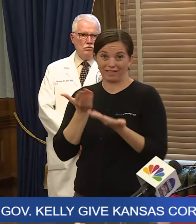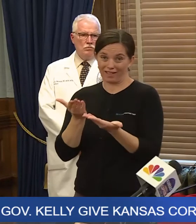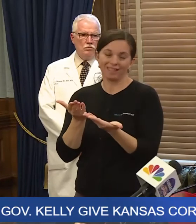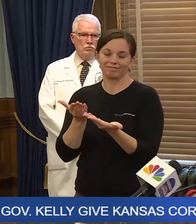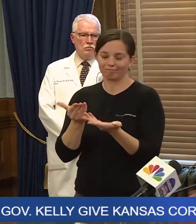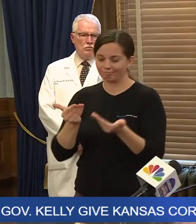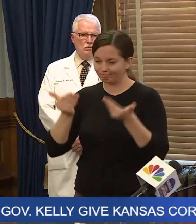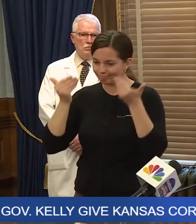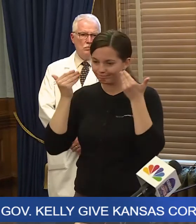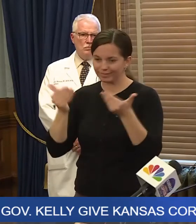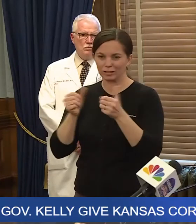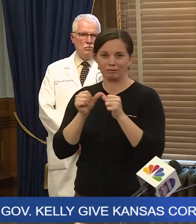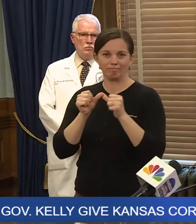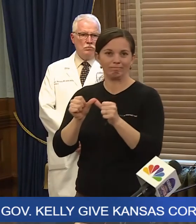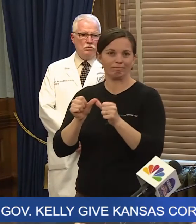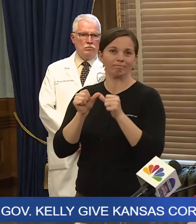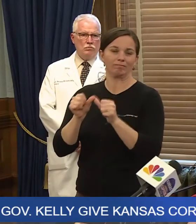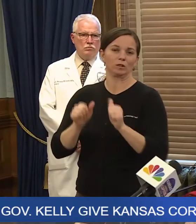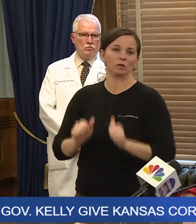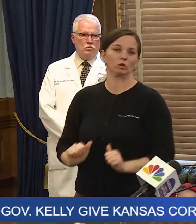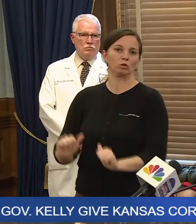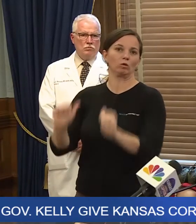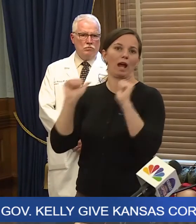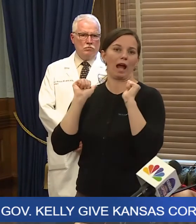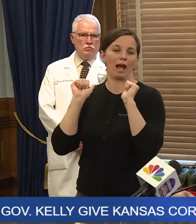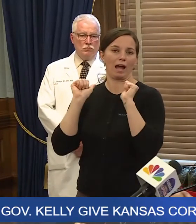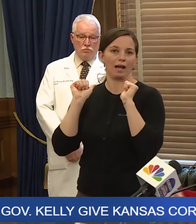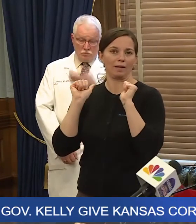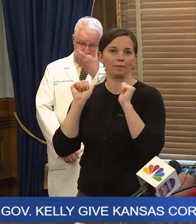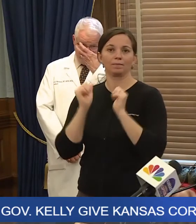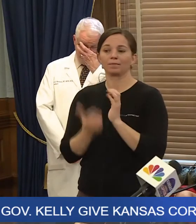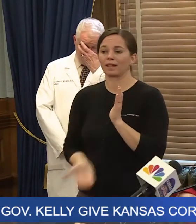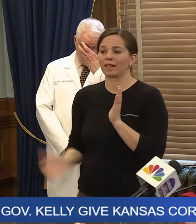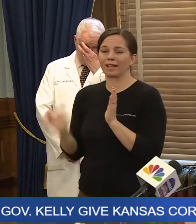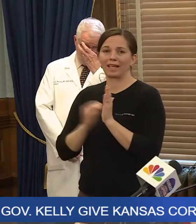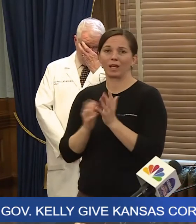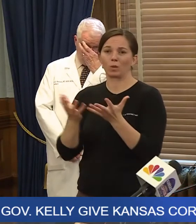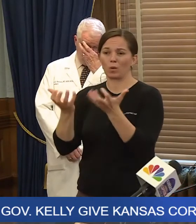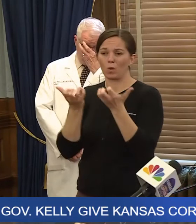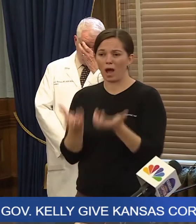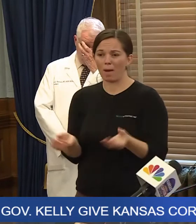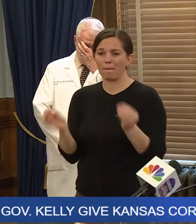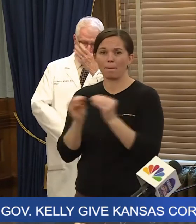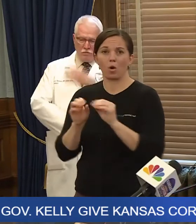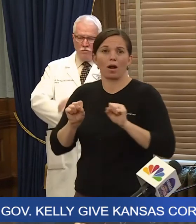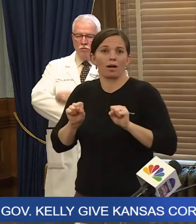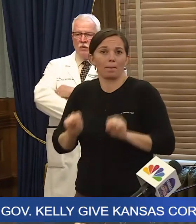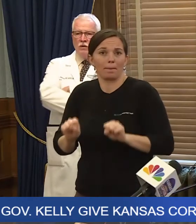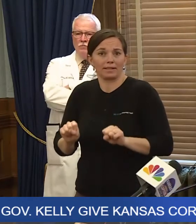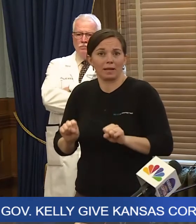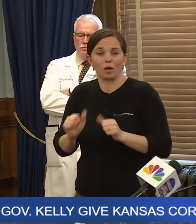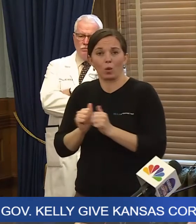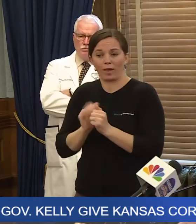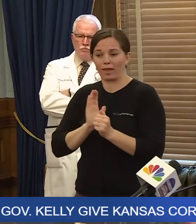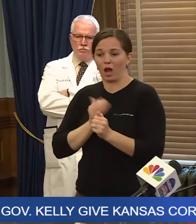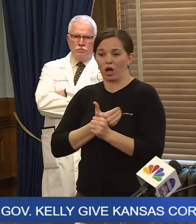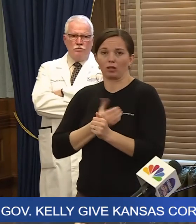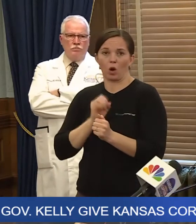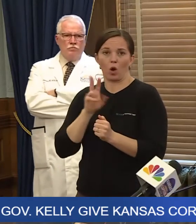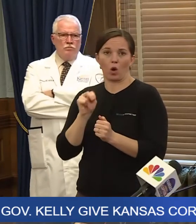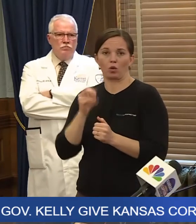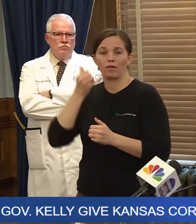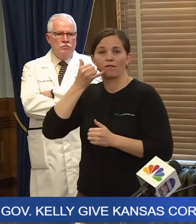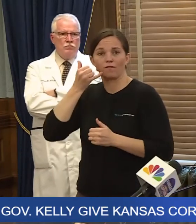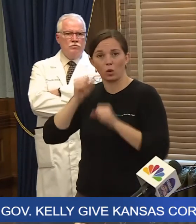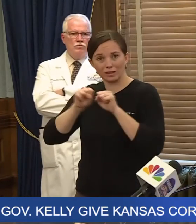are, just in the last few days, this whole week, I've been talking about, again, building more capacity with our own IVR system, our own